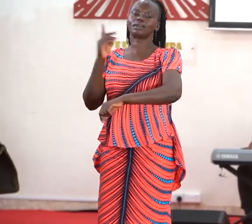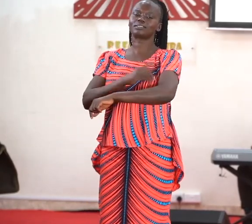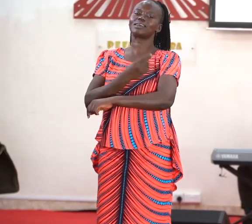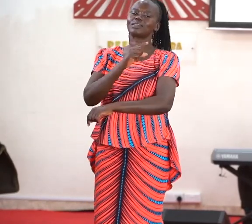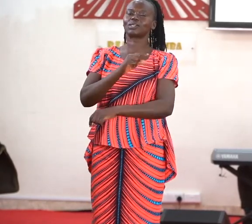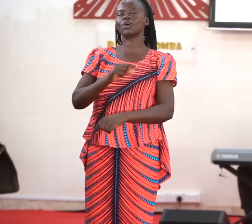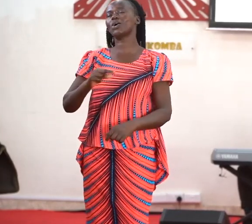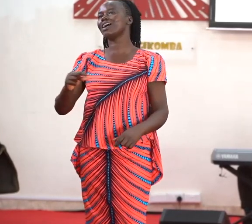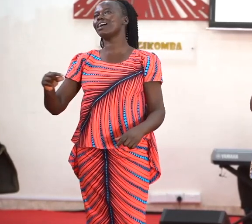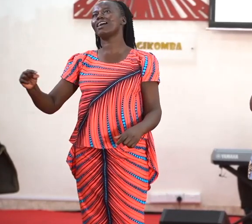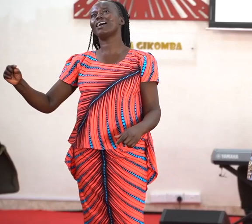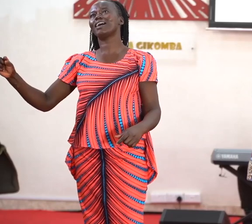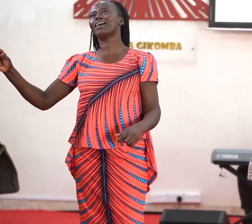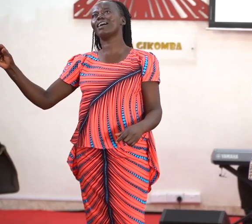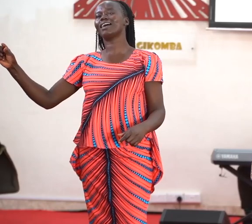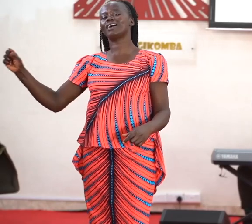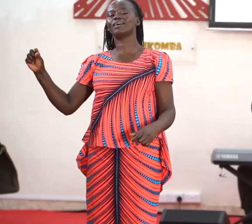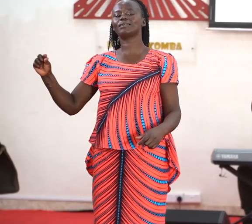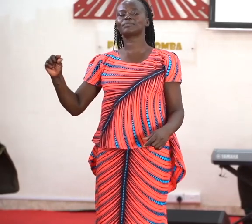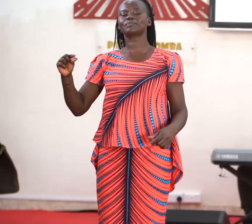Mwokozi Wangu.